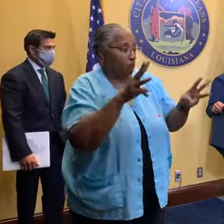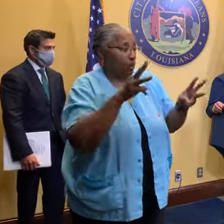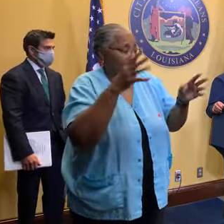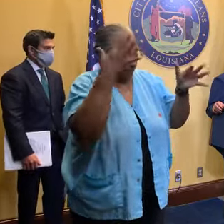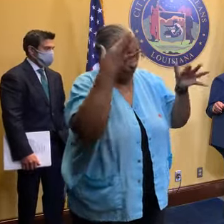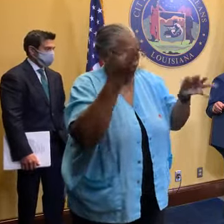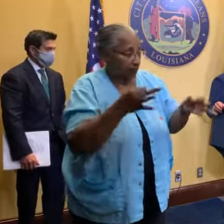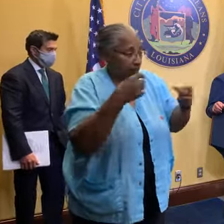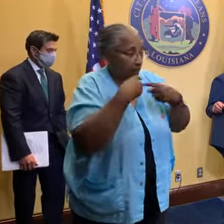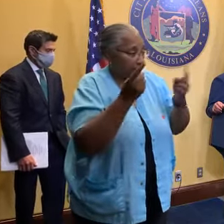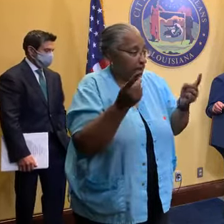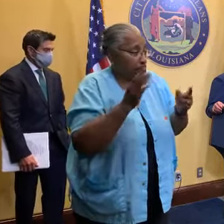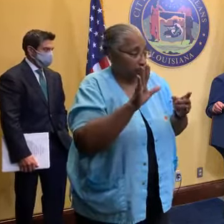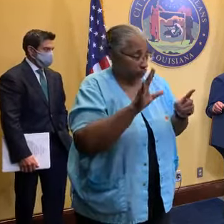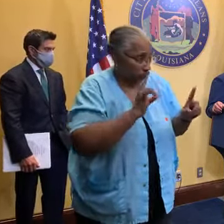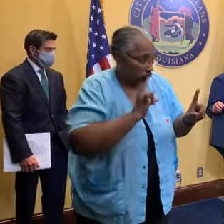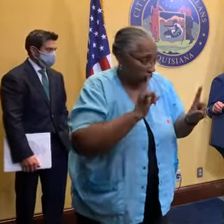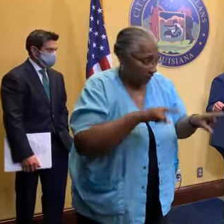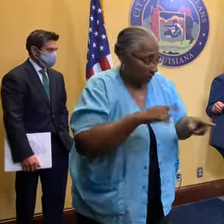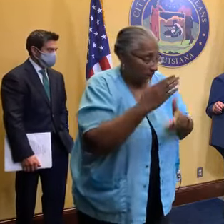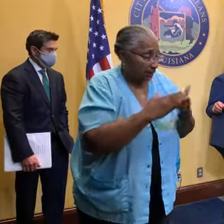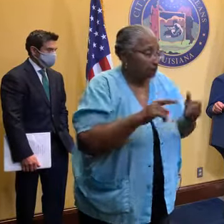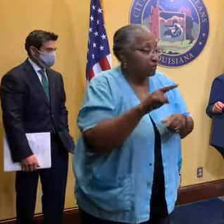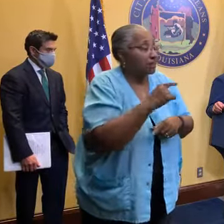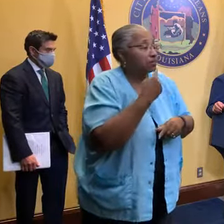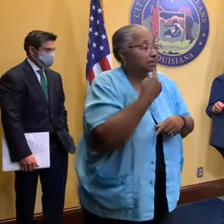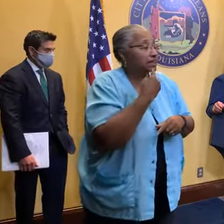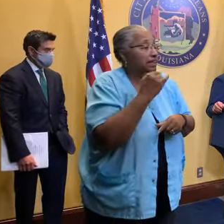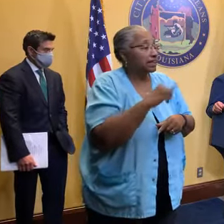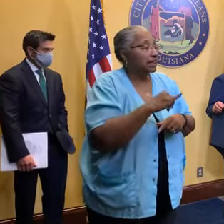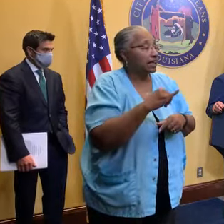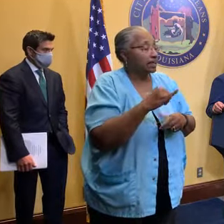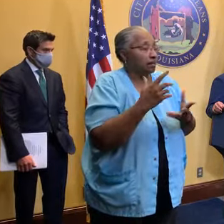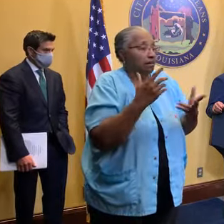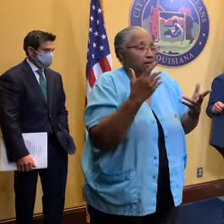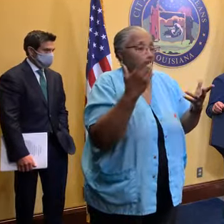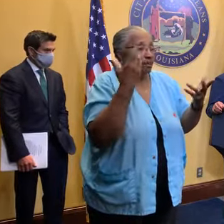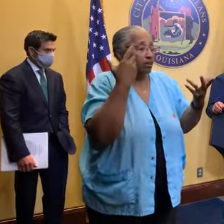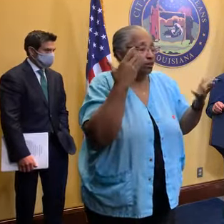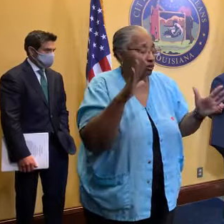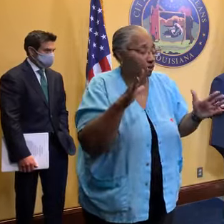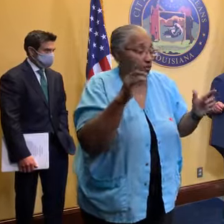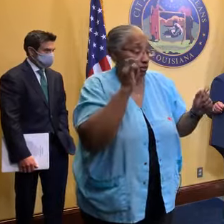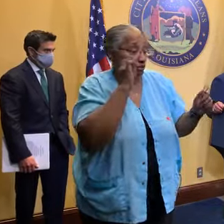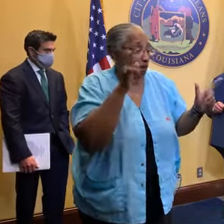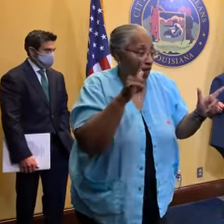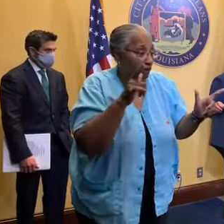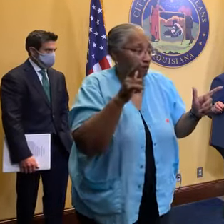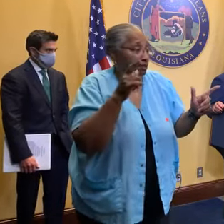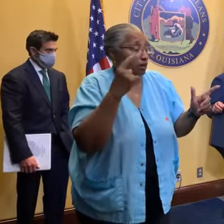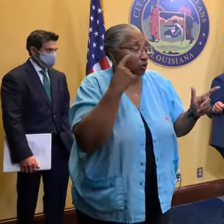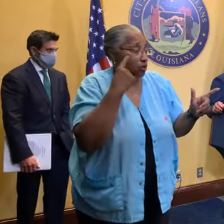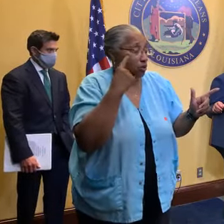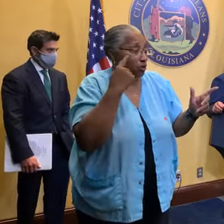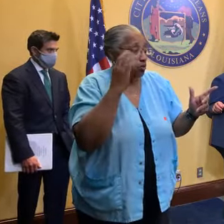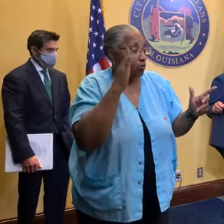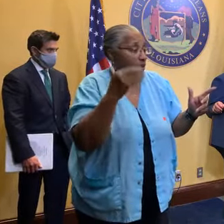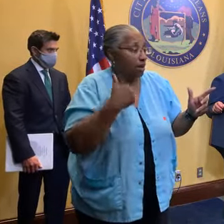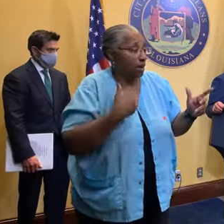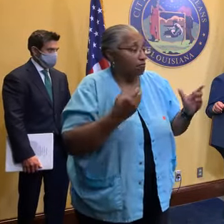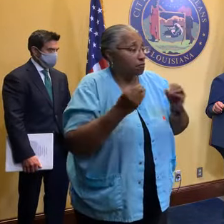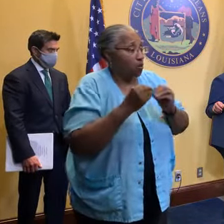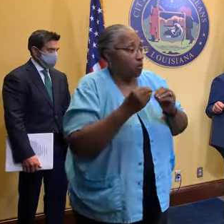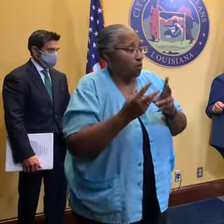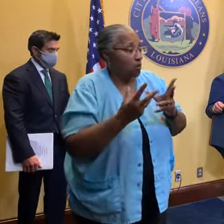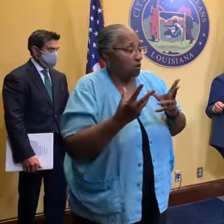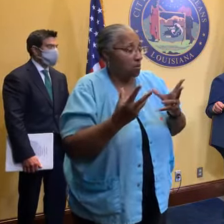your reaction just to some of them saying they were a little caught off guard, or way they thought they were going to have more of an input